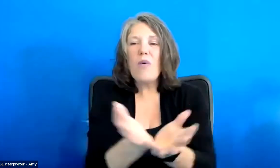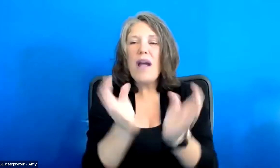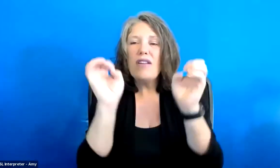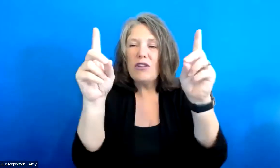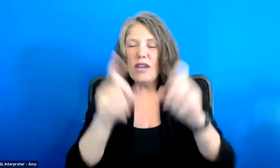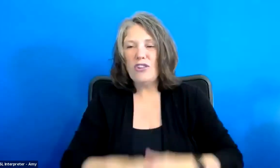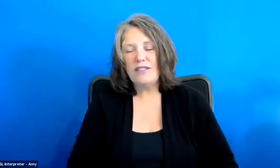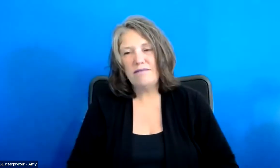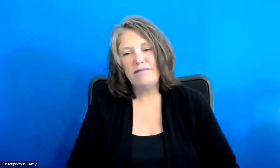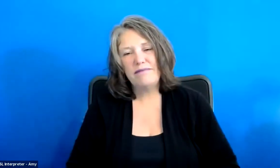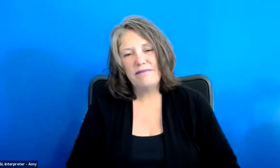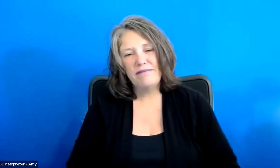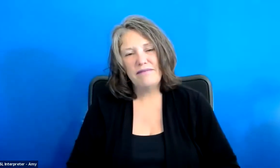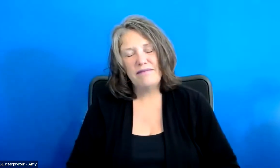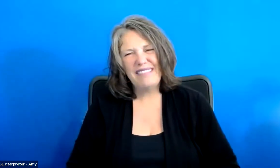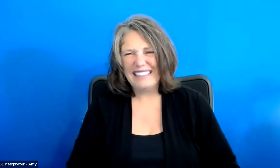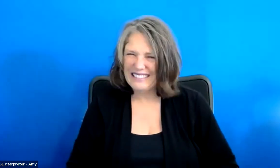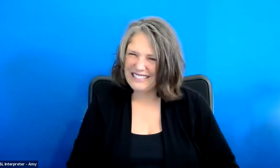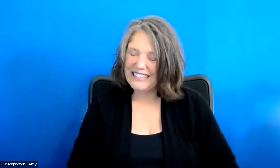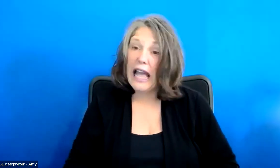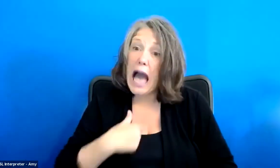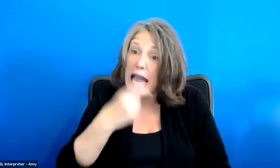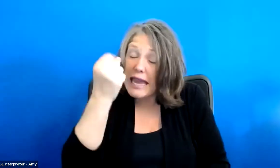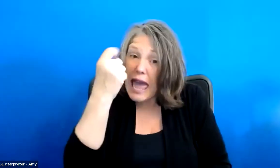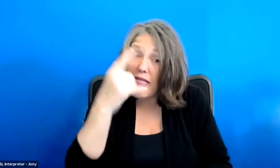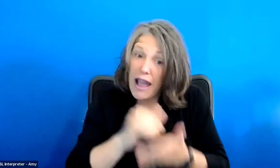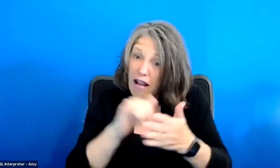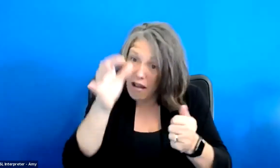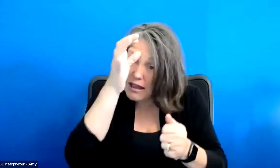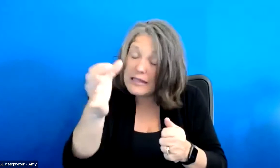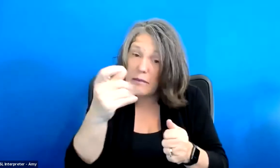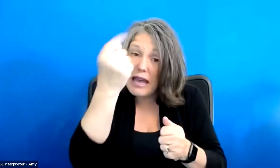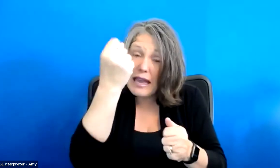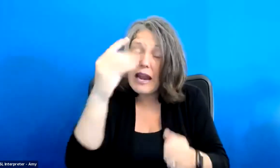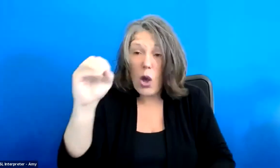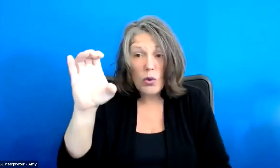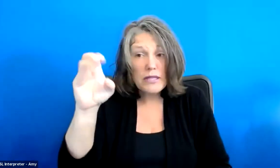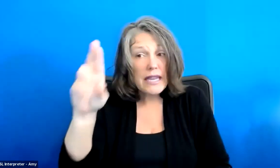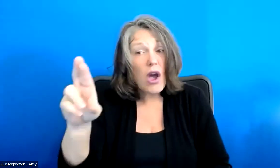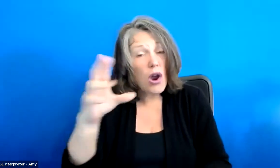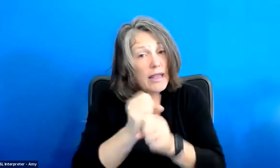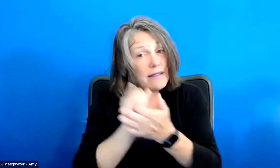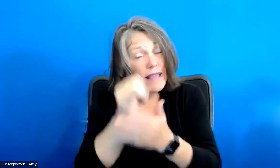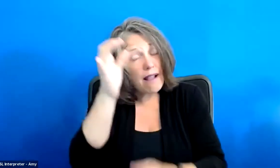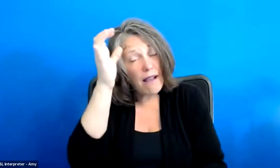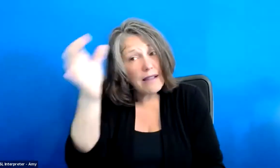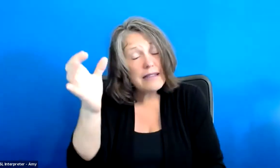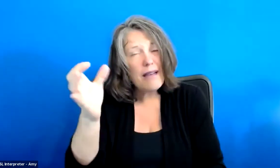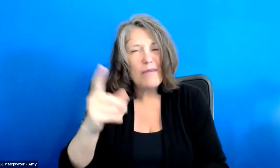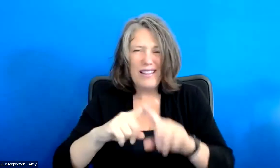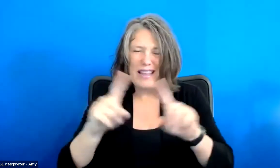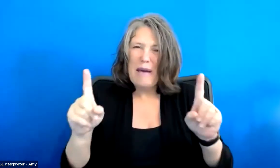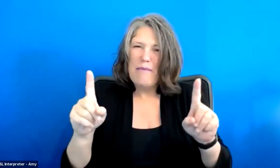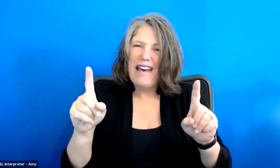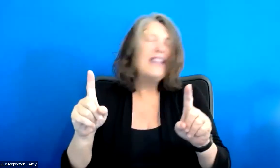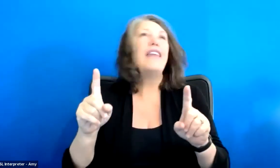education. I totally get that concept. OCR totally gets that concept, but it's to